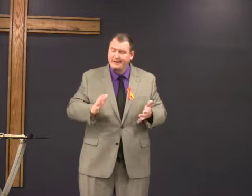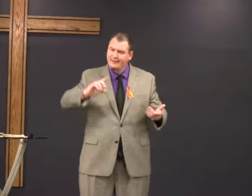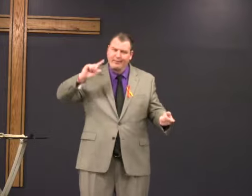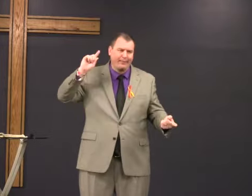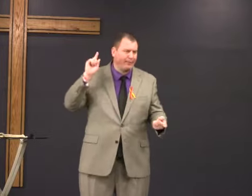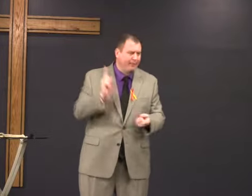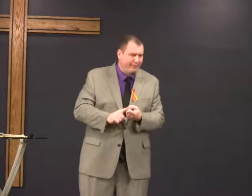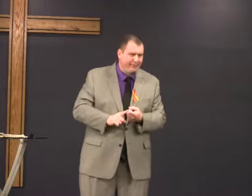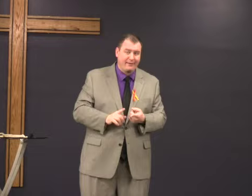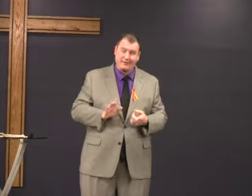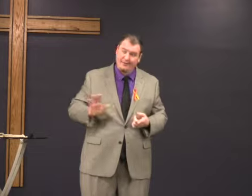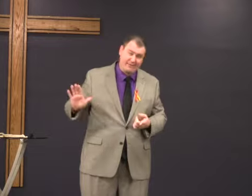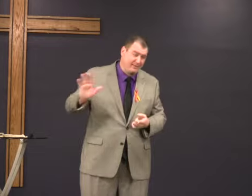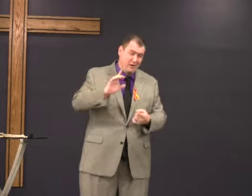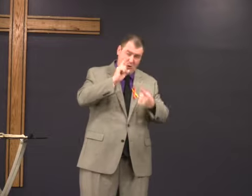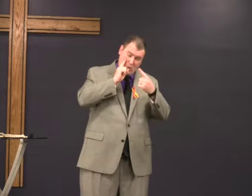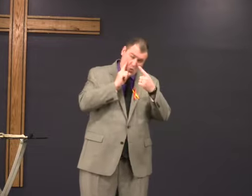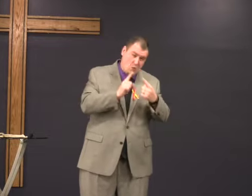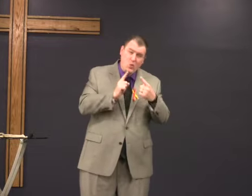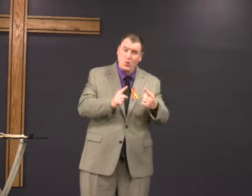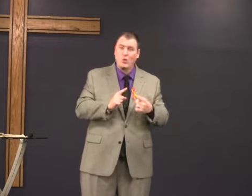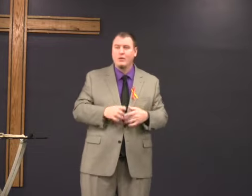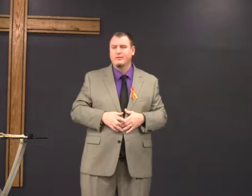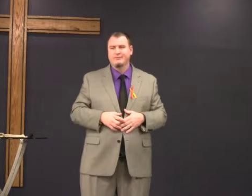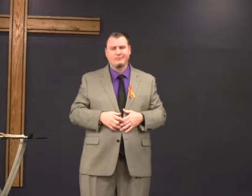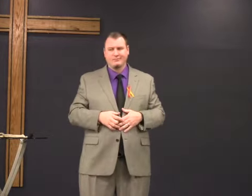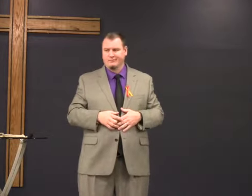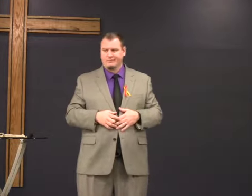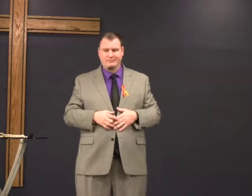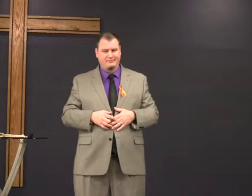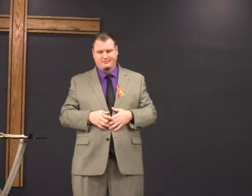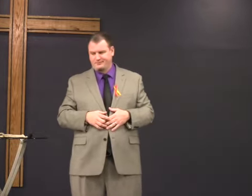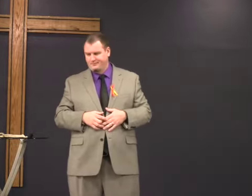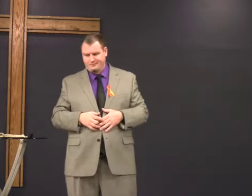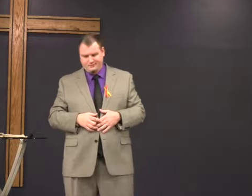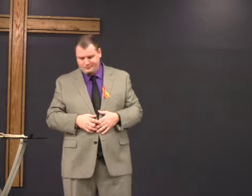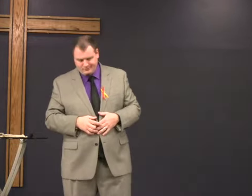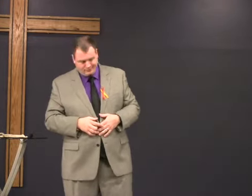God diminished. Their goal, that's their goal.